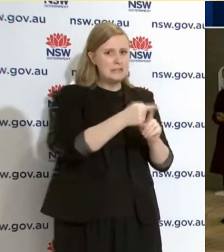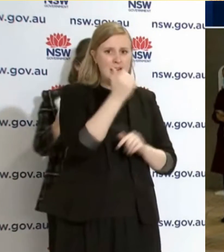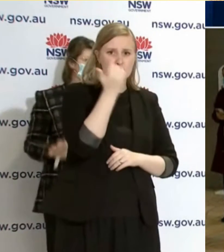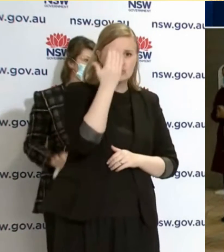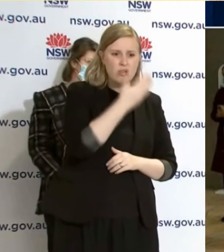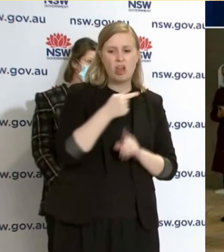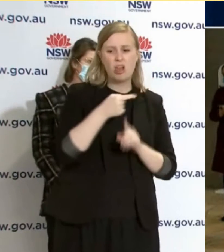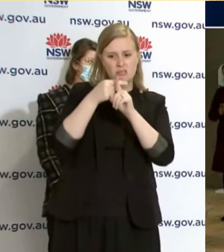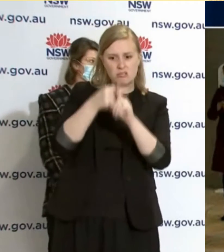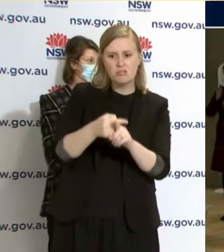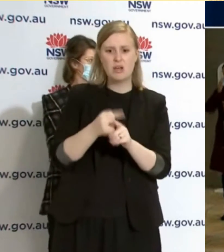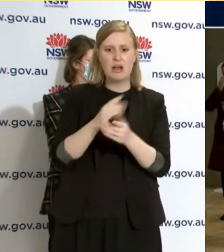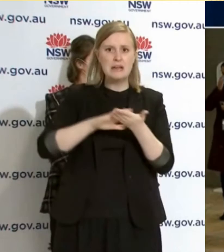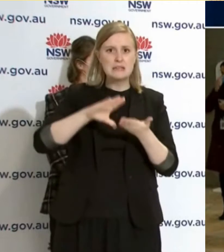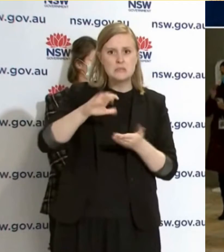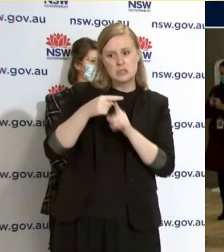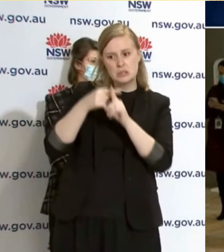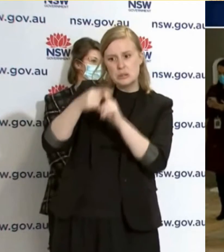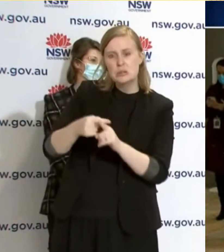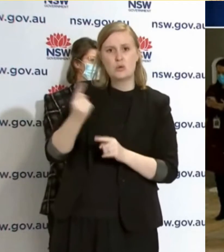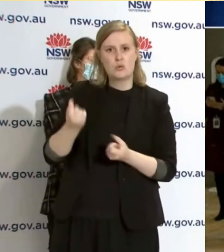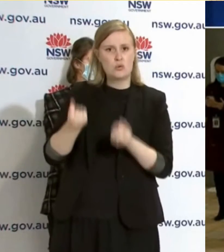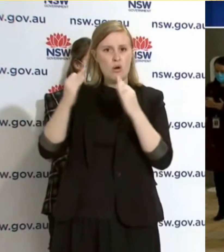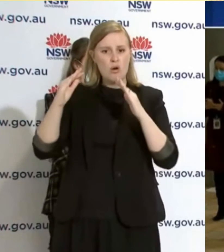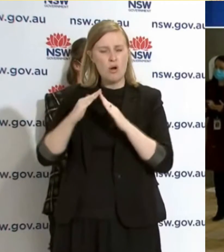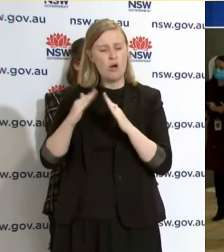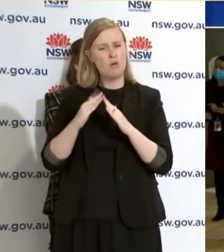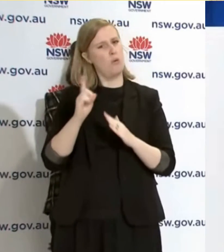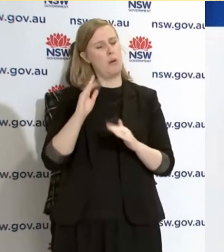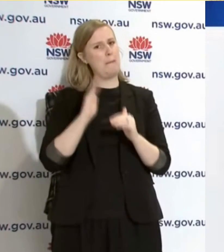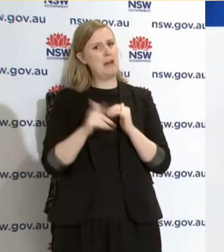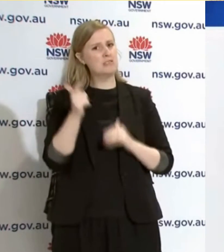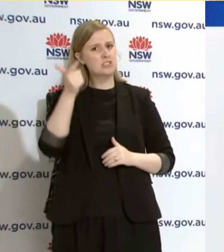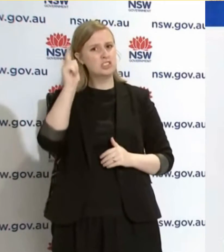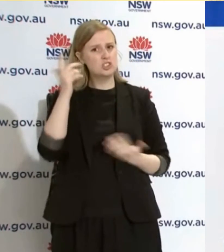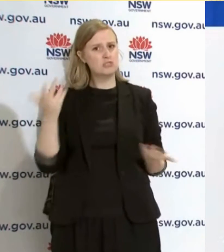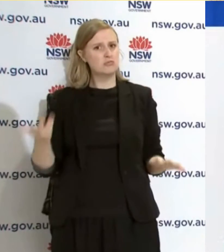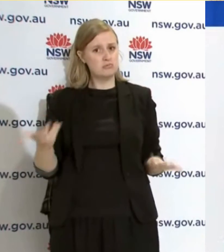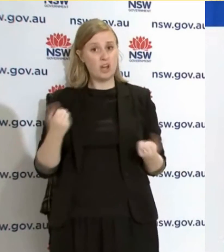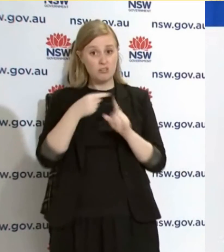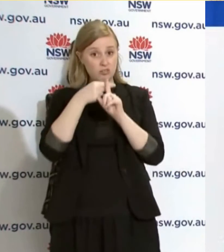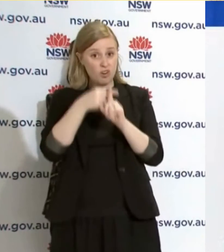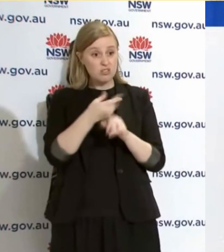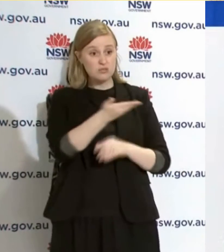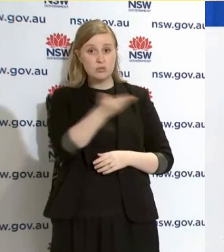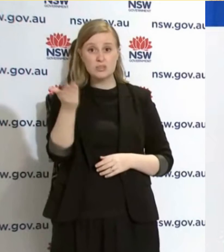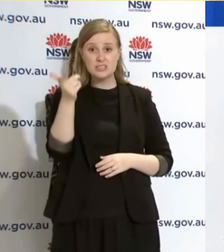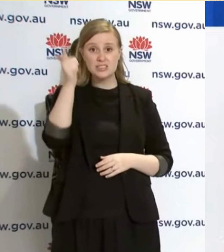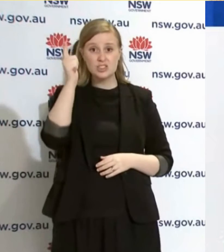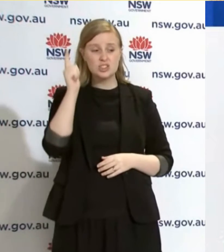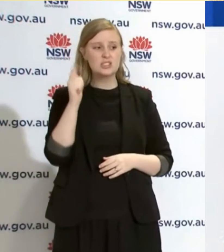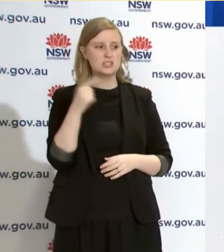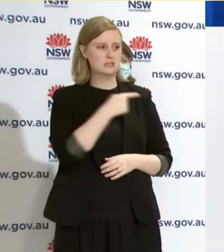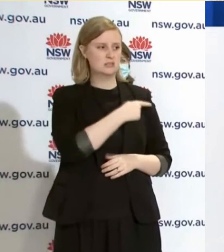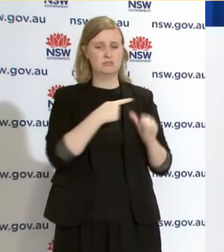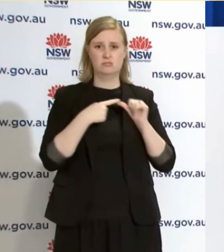it compulsory for teachers all across every sector to be vaccinated? Well, we already have appealed, obviously, to everybody between